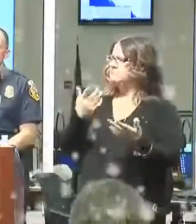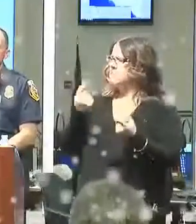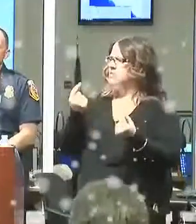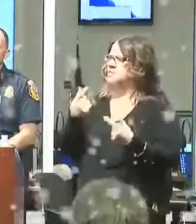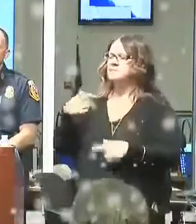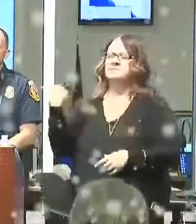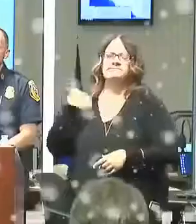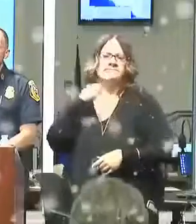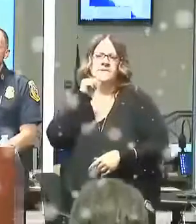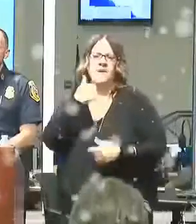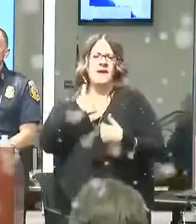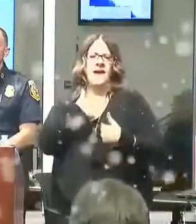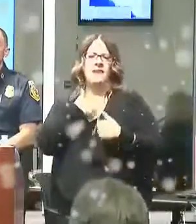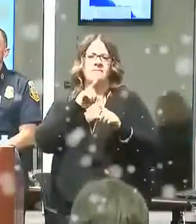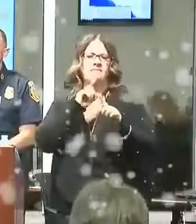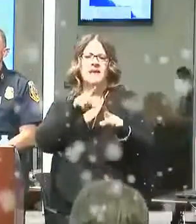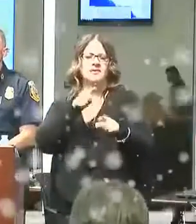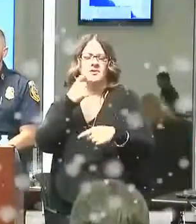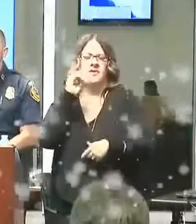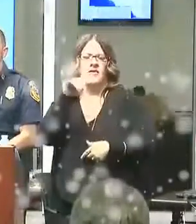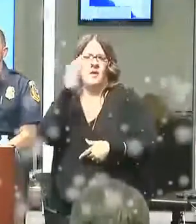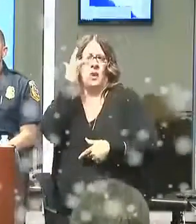I don't have white where lights are off.